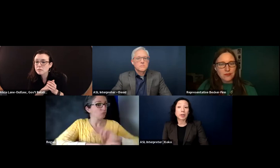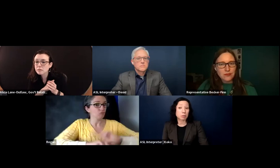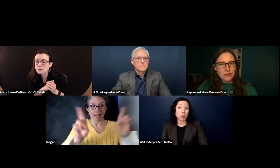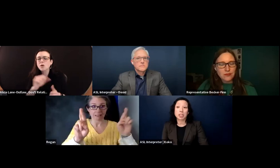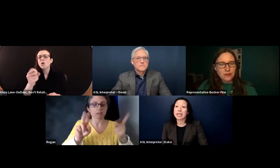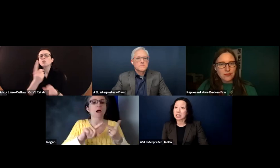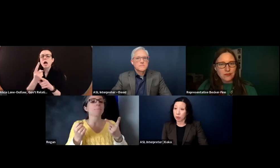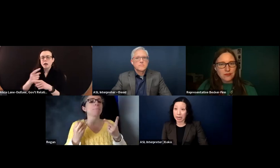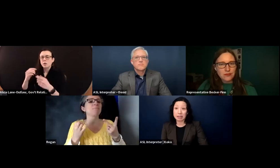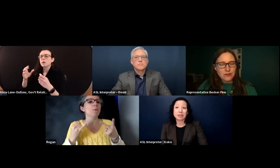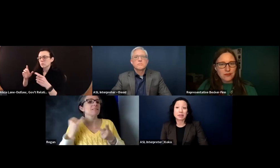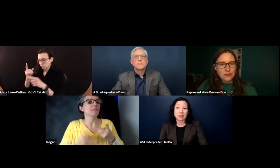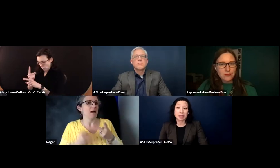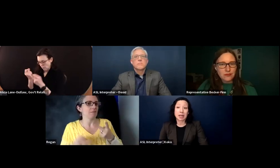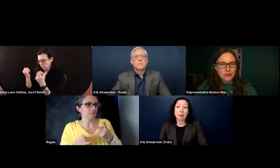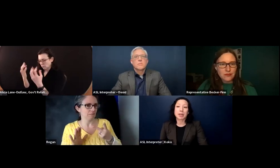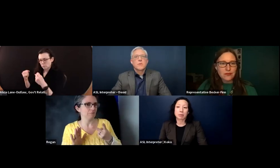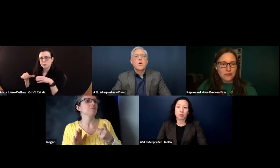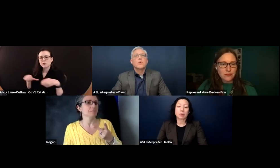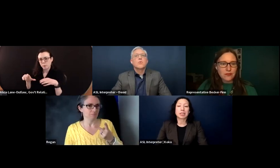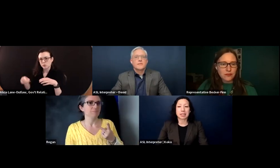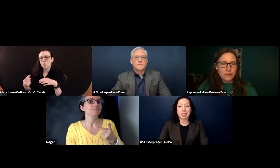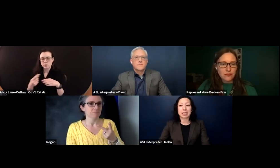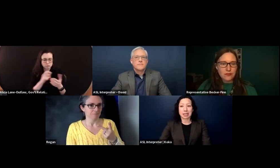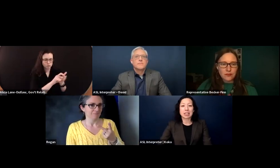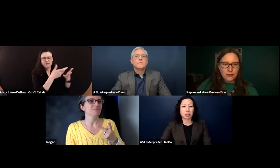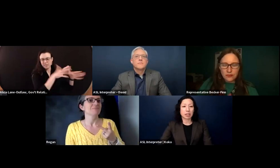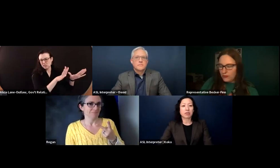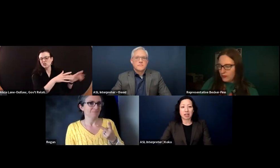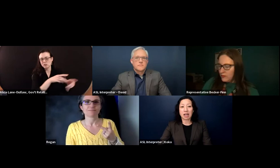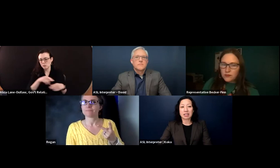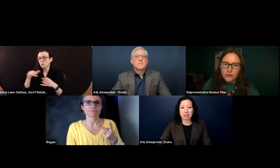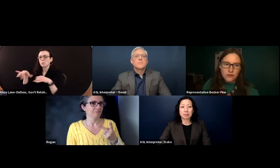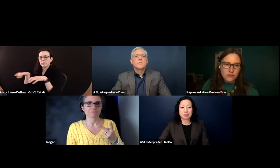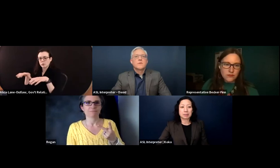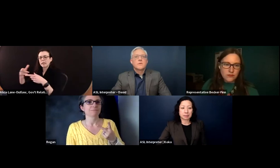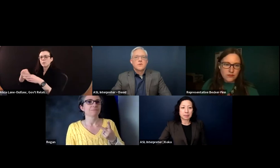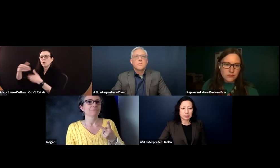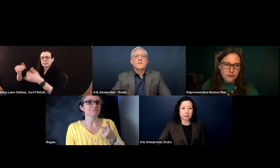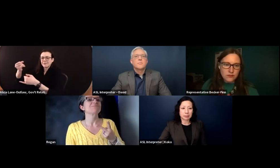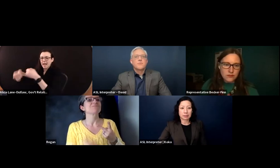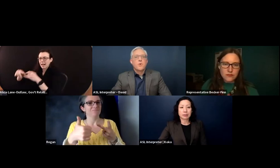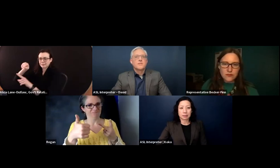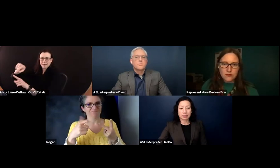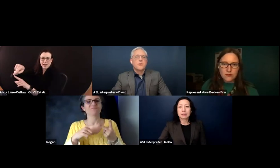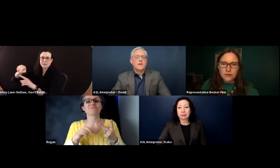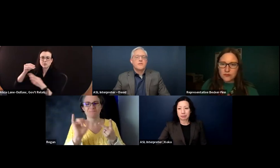Well, the written portion is ready, but the performance is still being finalized. Correct.